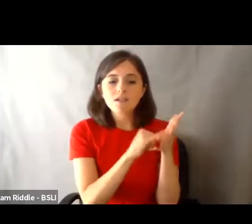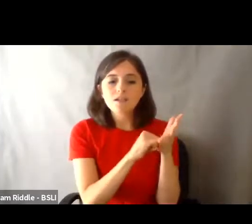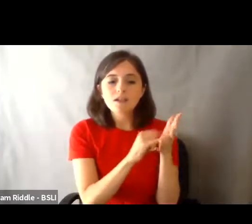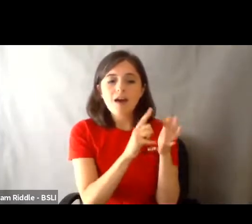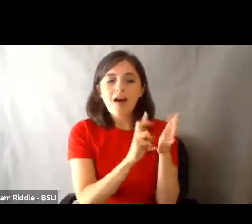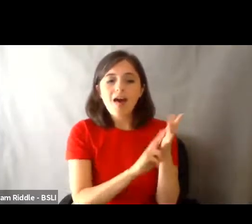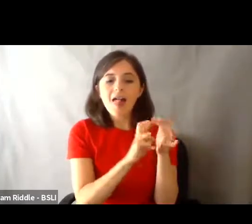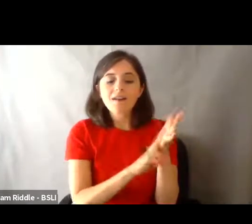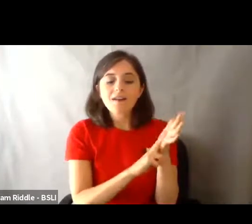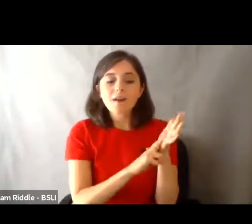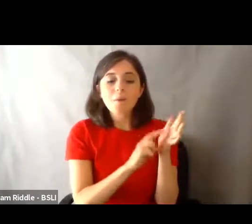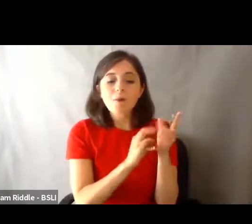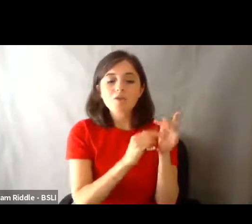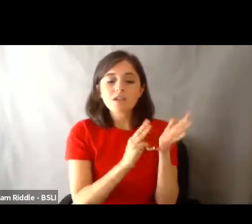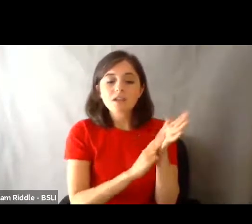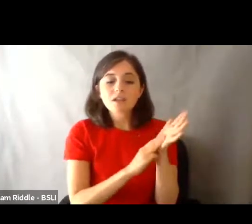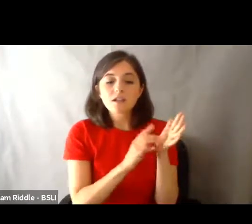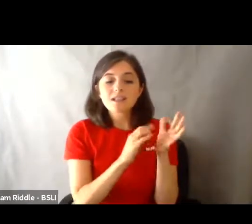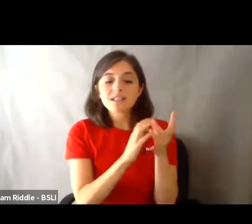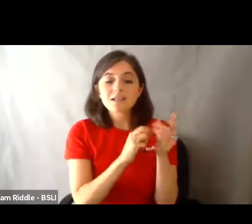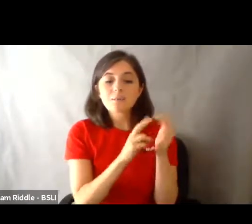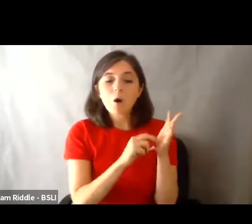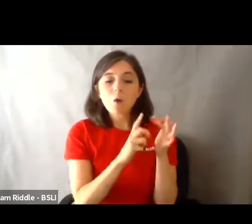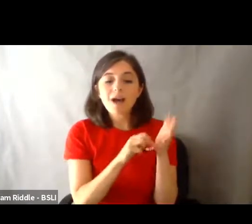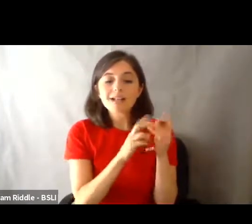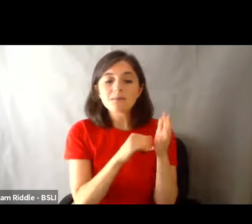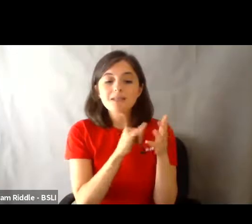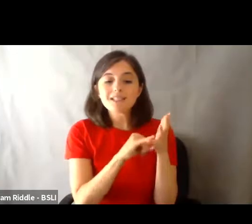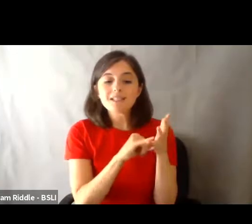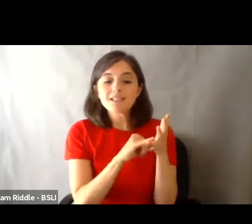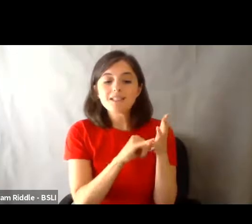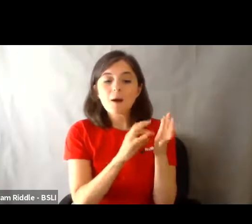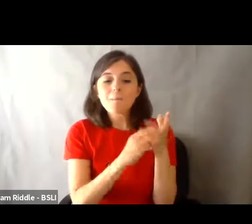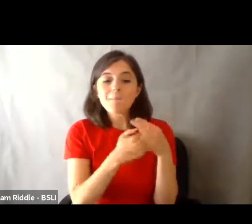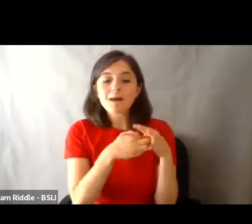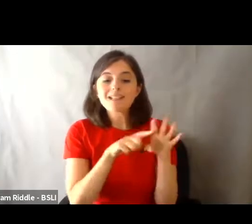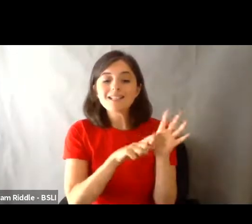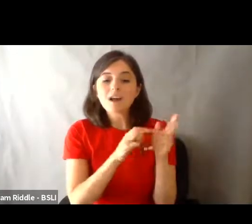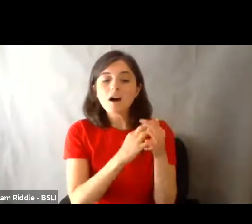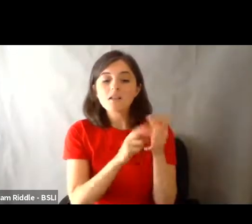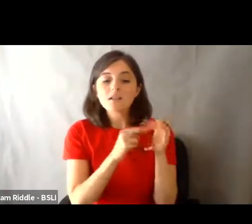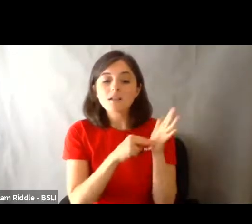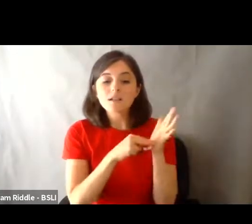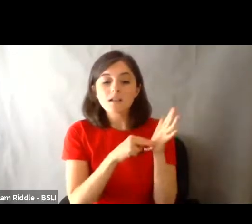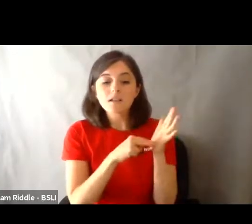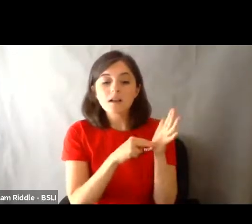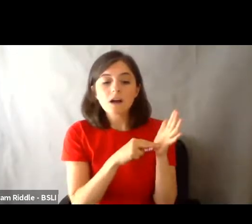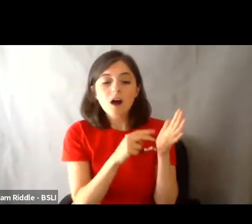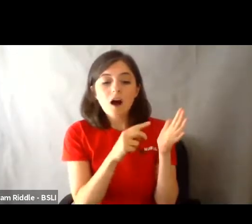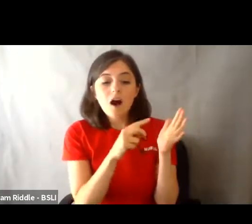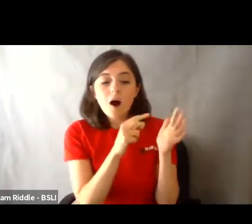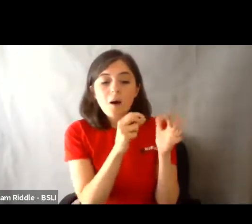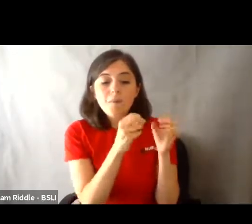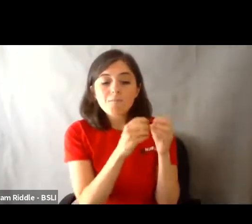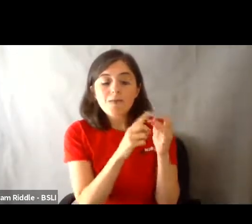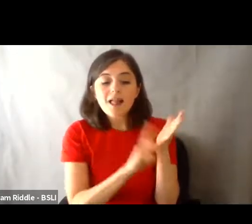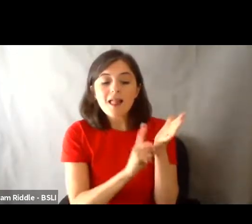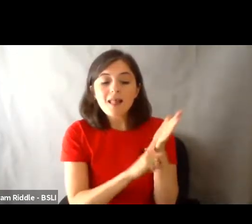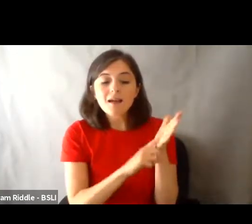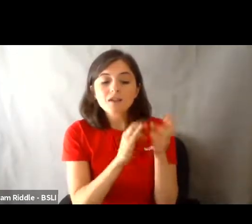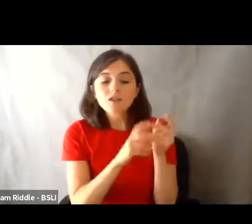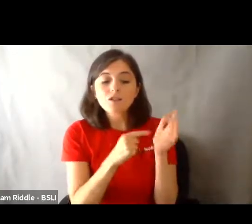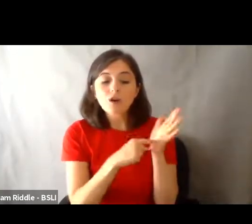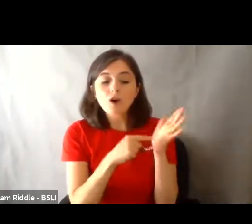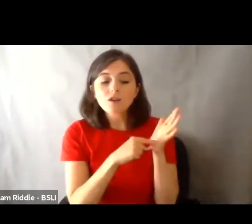Scott, David Bush, and Matt Browning, and of course Mark. And also